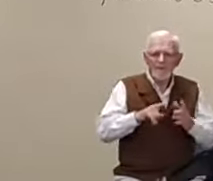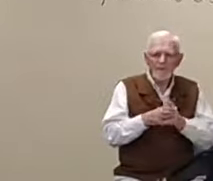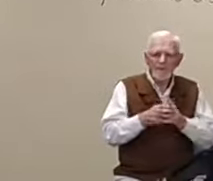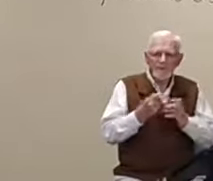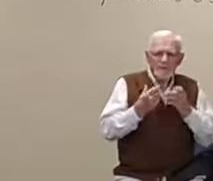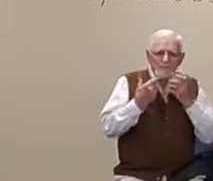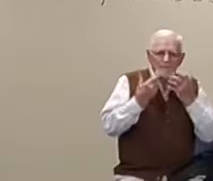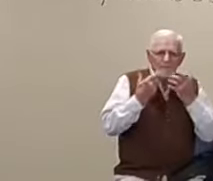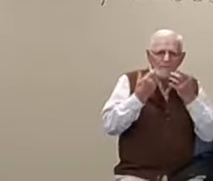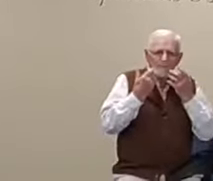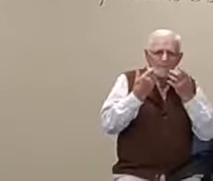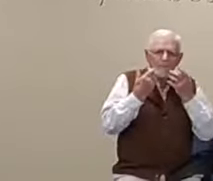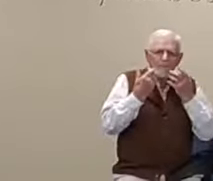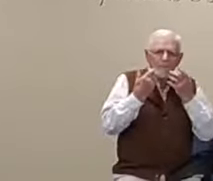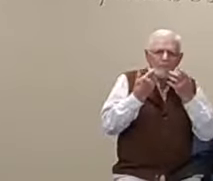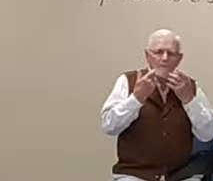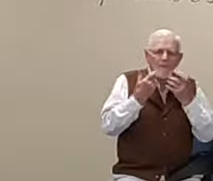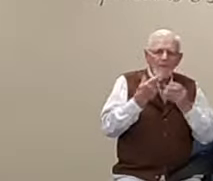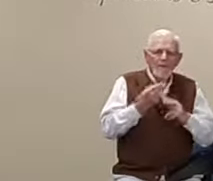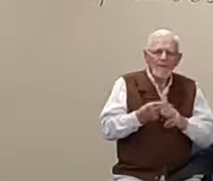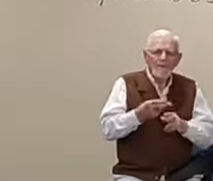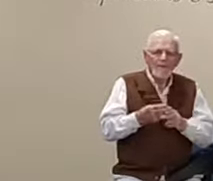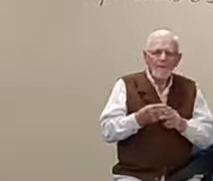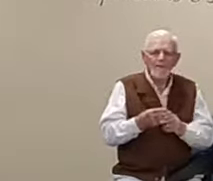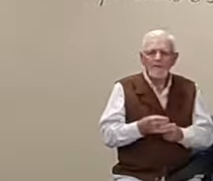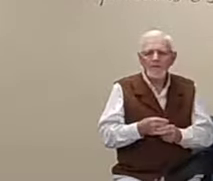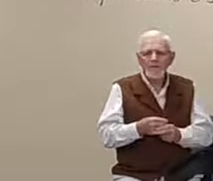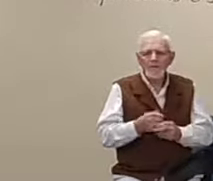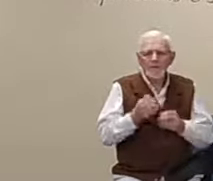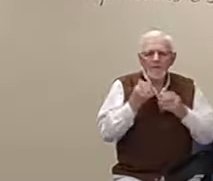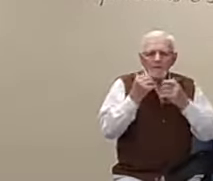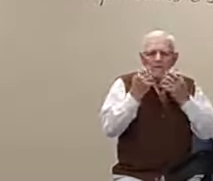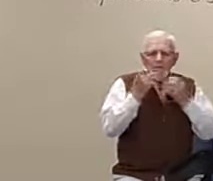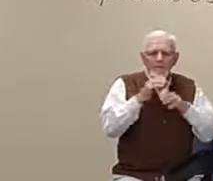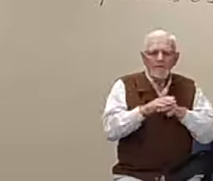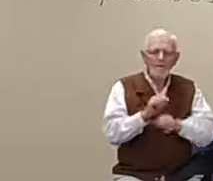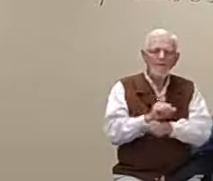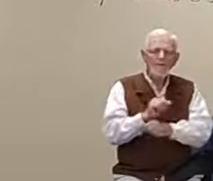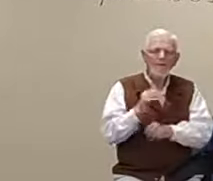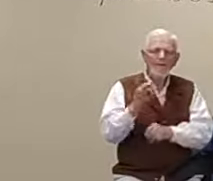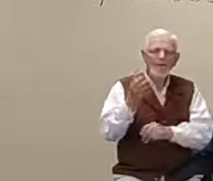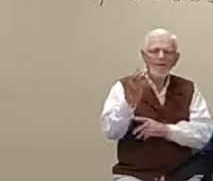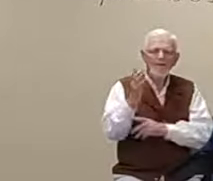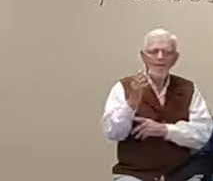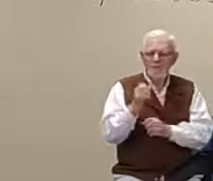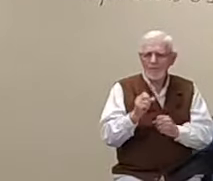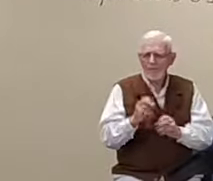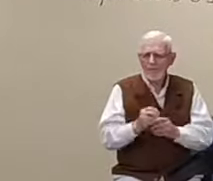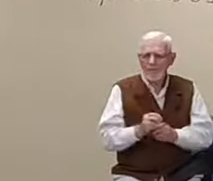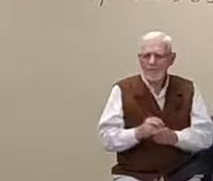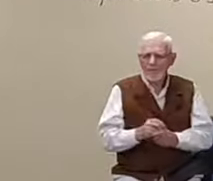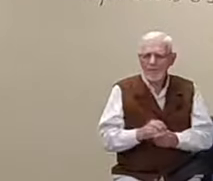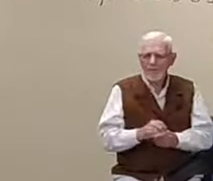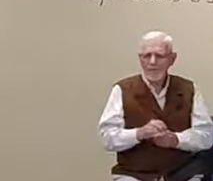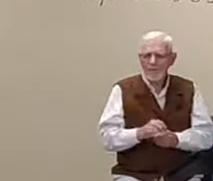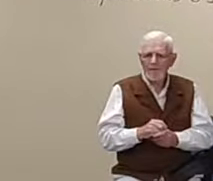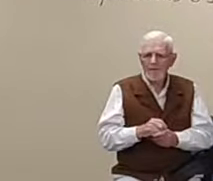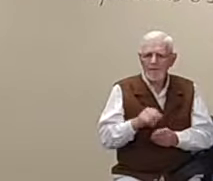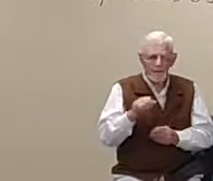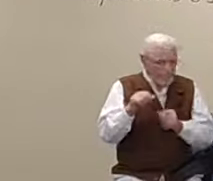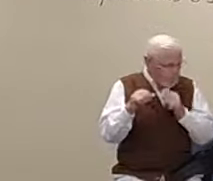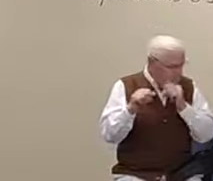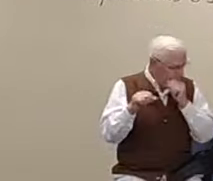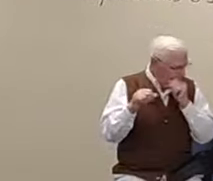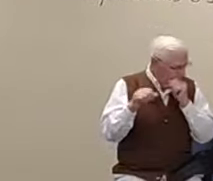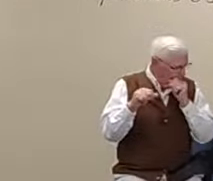shame to the name and bringing shame on the work of God. So, yeah, the